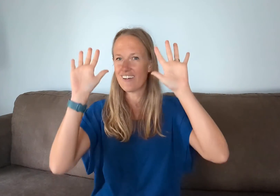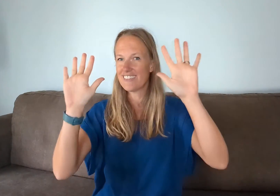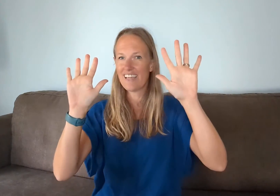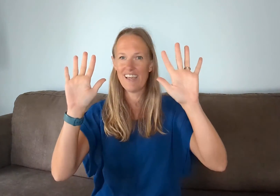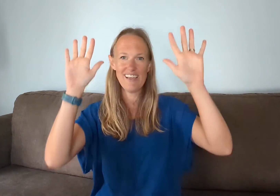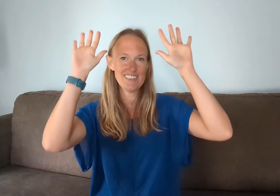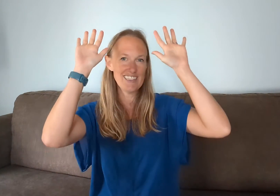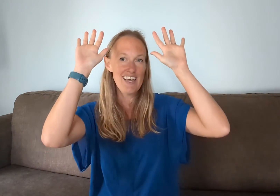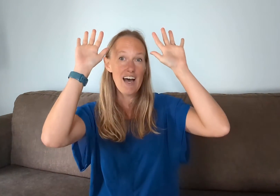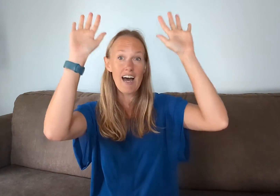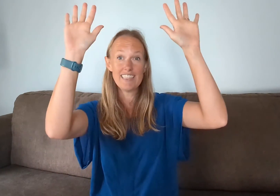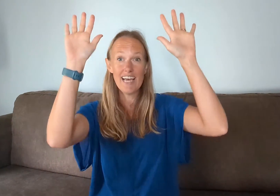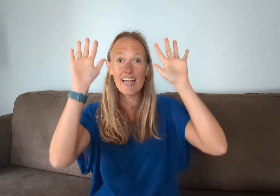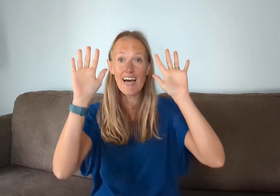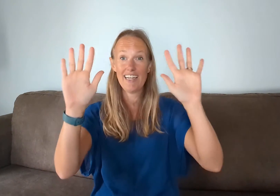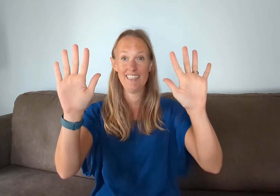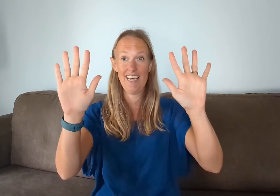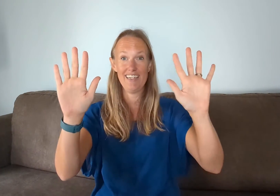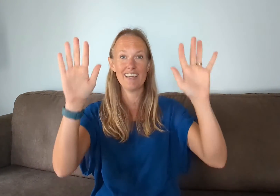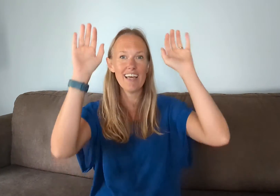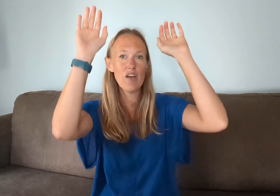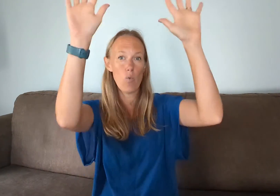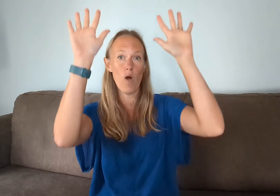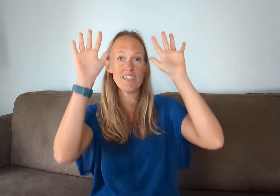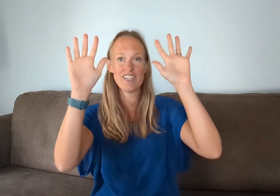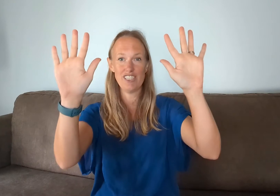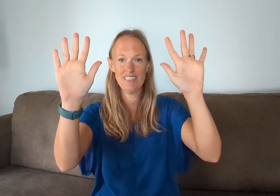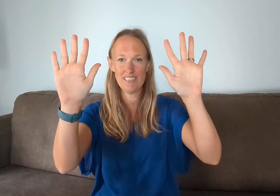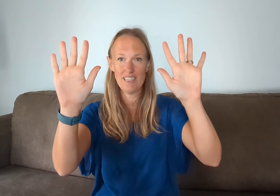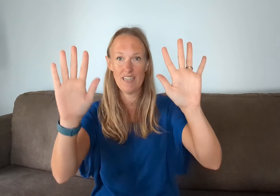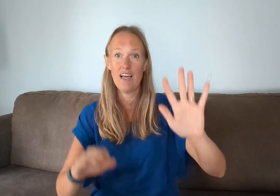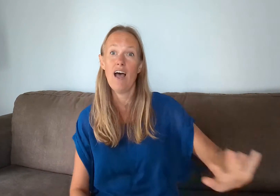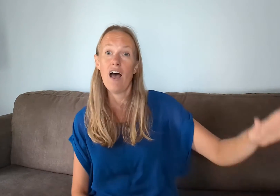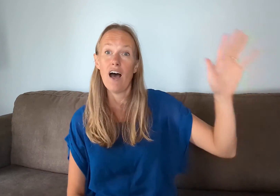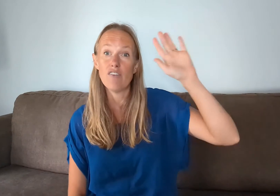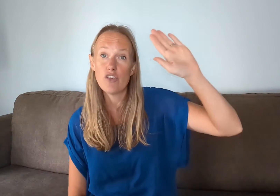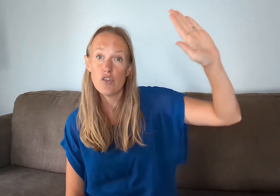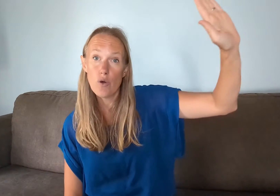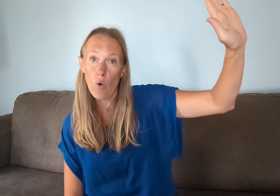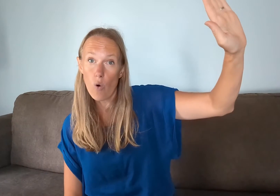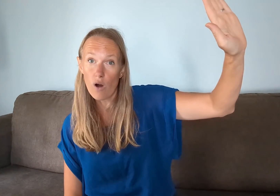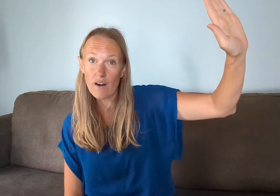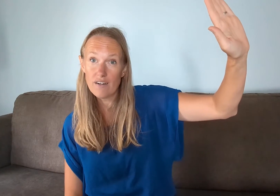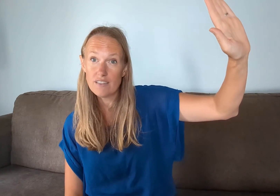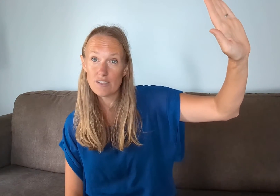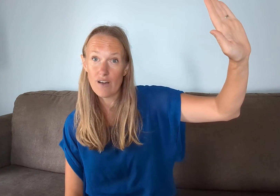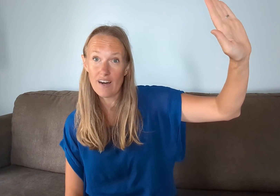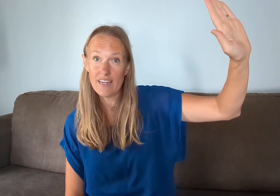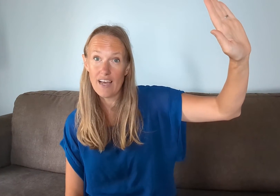Wonders, okay? It's high 10, okay? Wonders of your, so God in